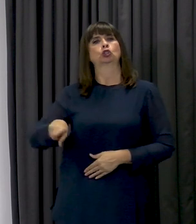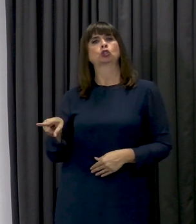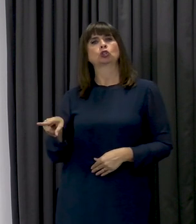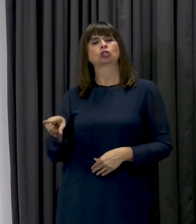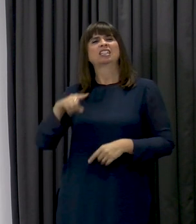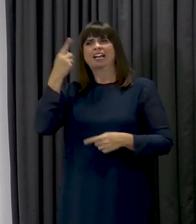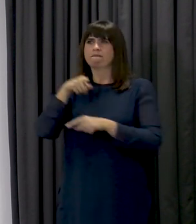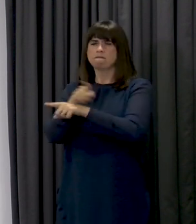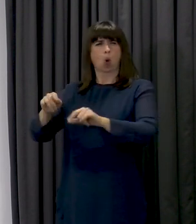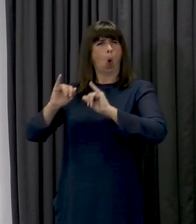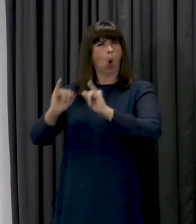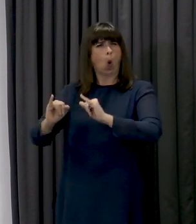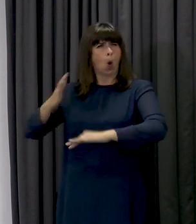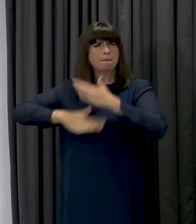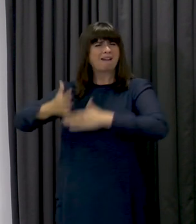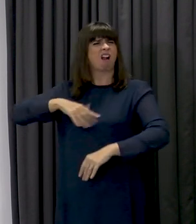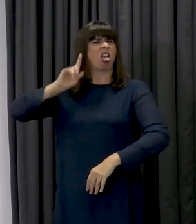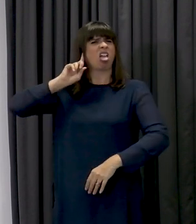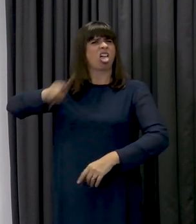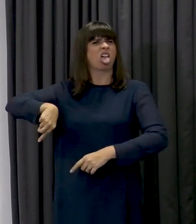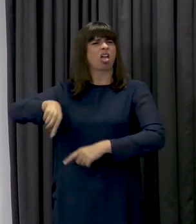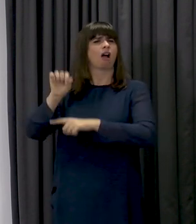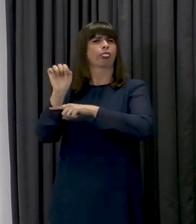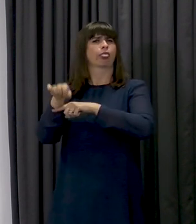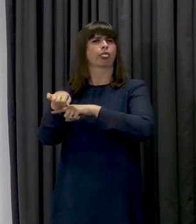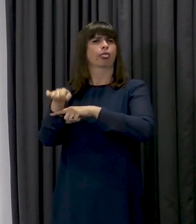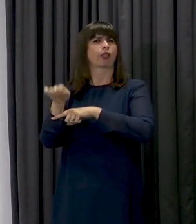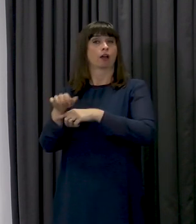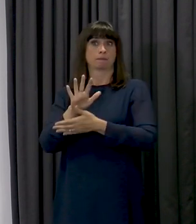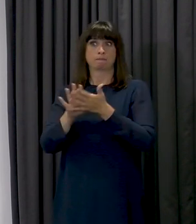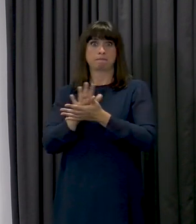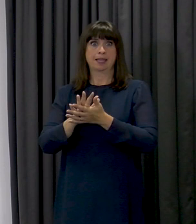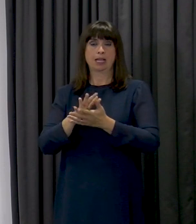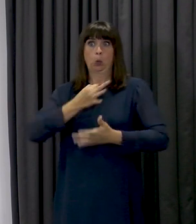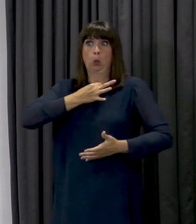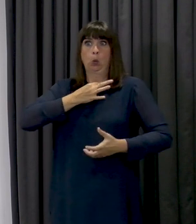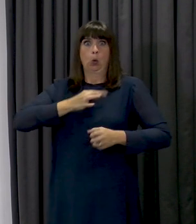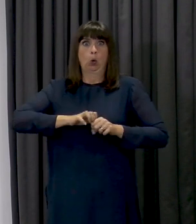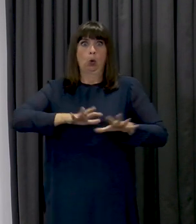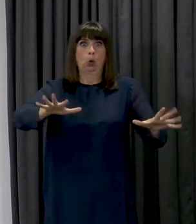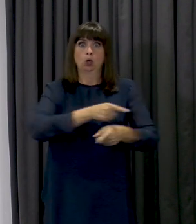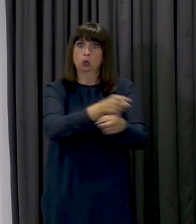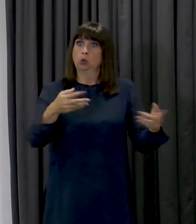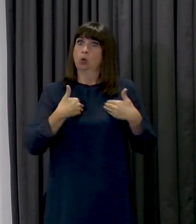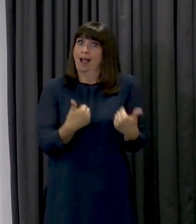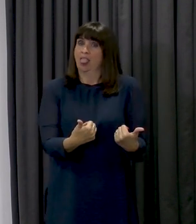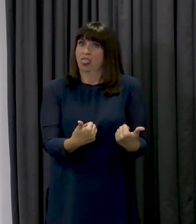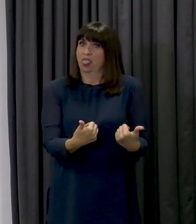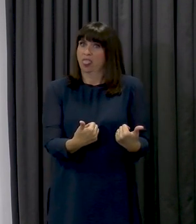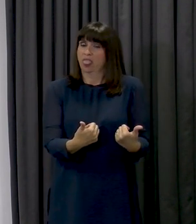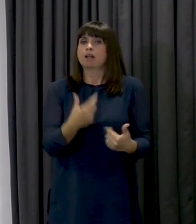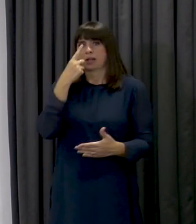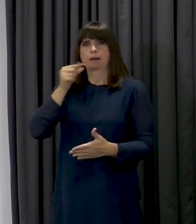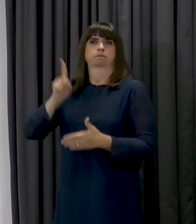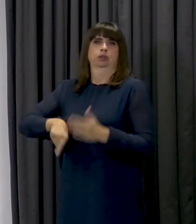some people's behaviour becomes a threat to other people's health. Now, we are